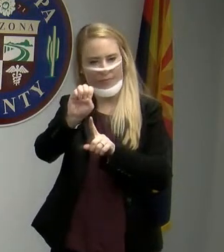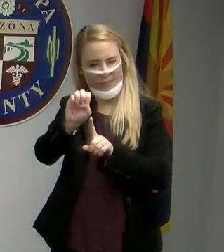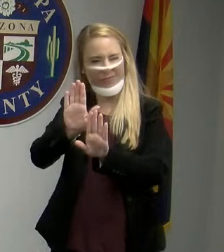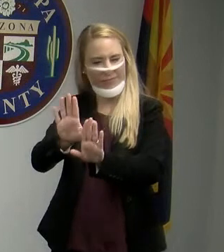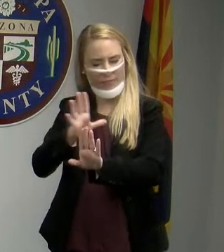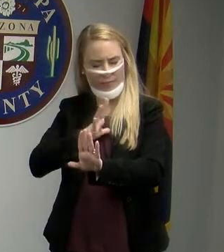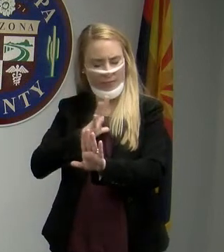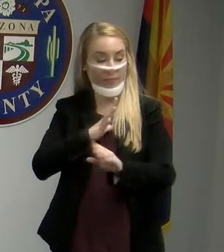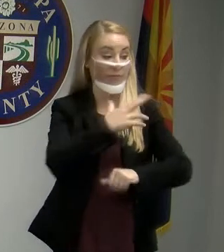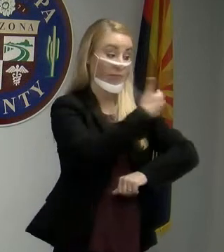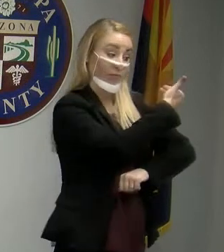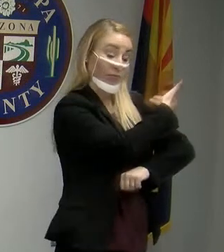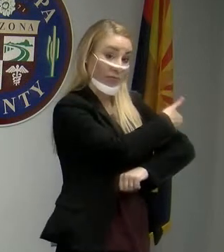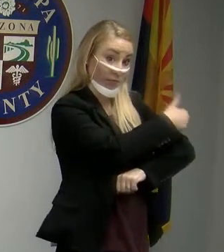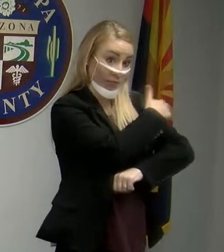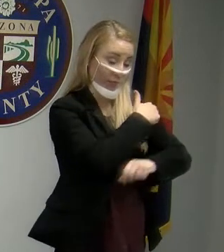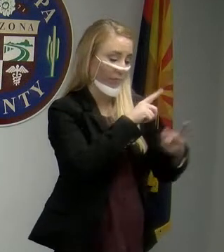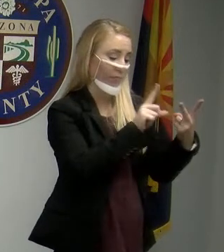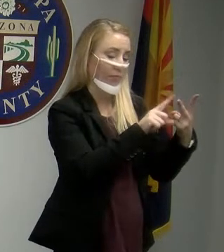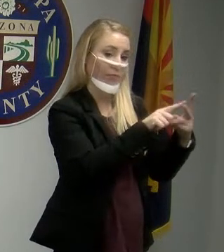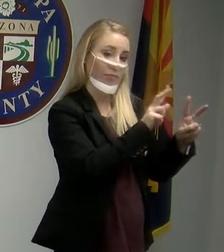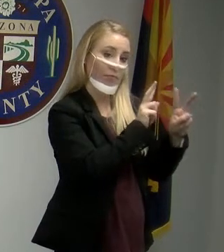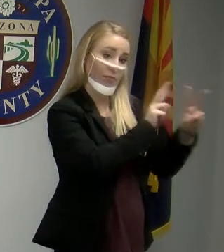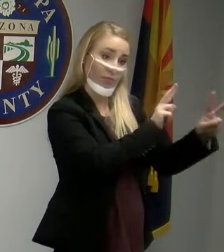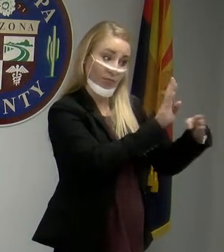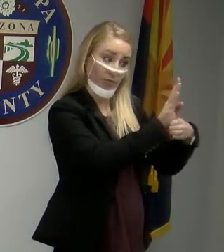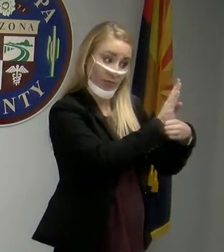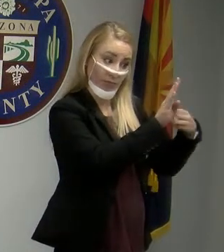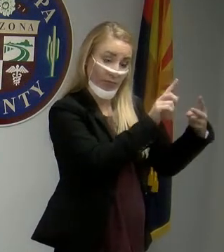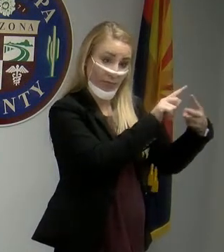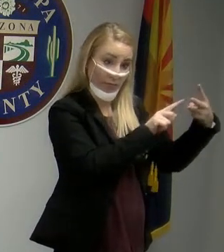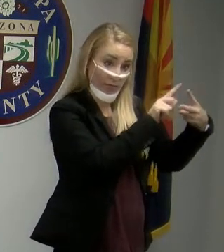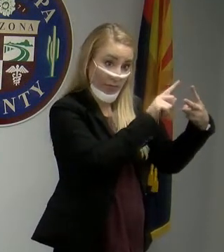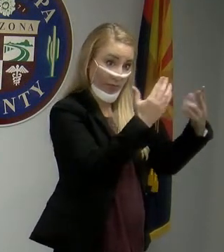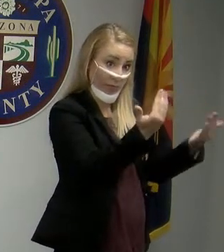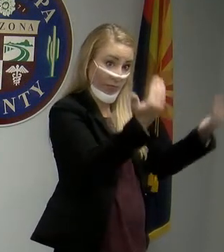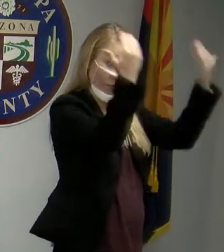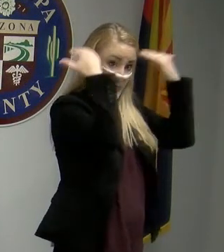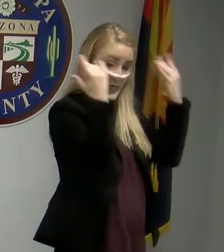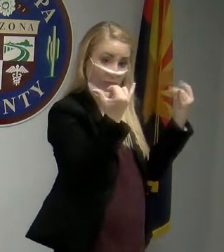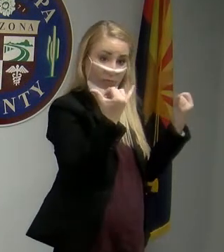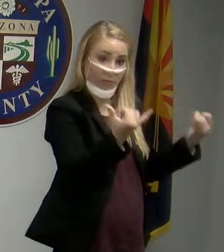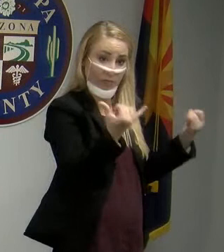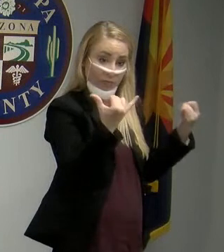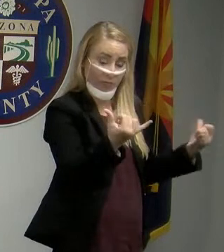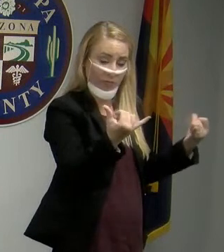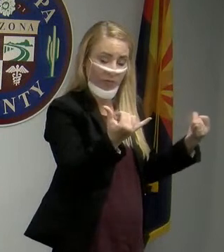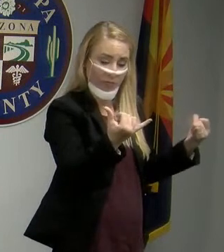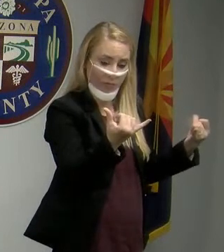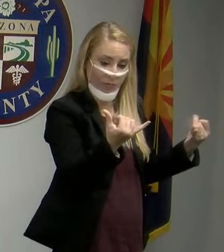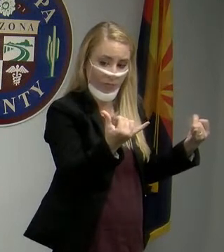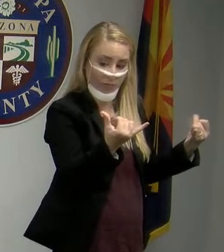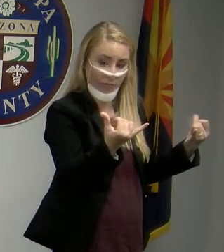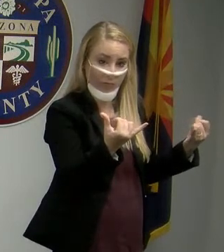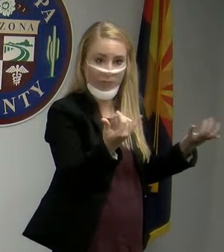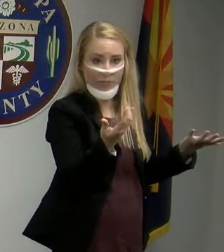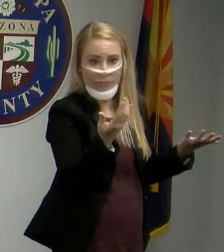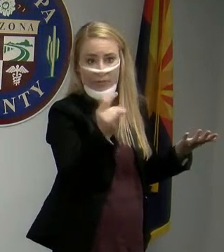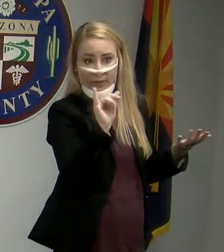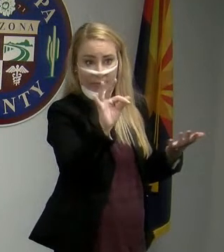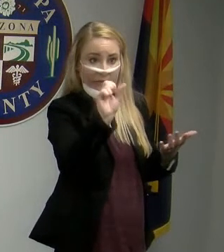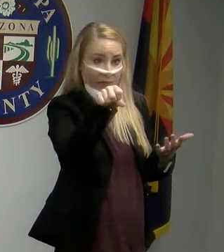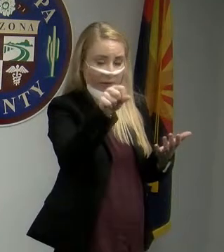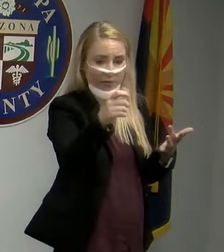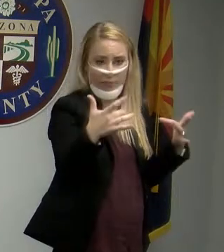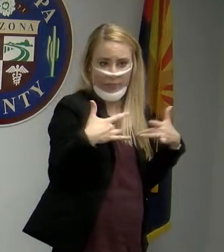Maricopa County getting overloaded now in terms of seeing an increased number of proceedings? And if so, how expensive is that?